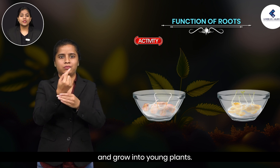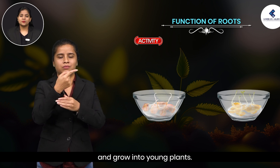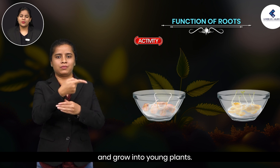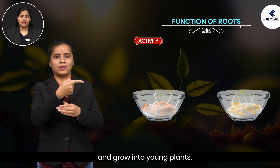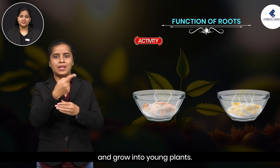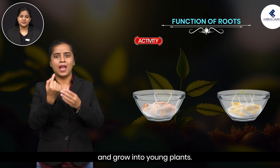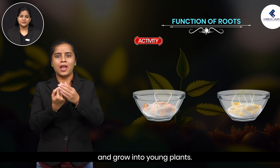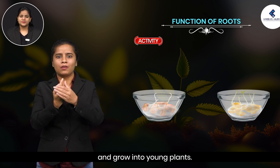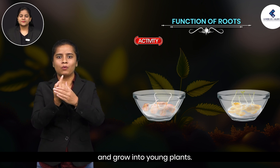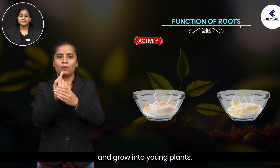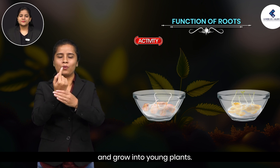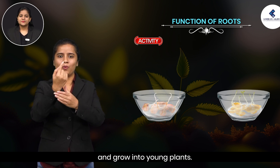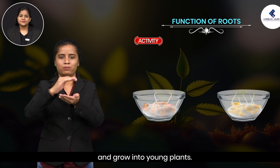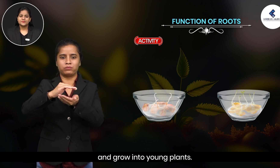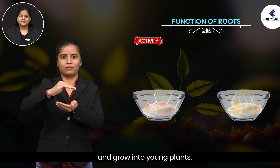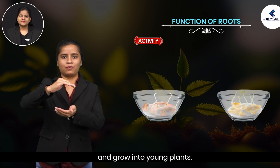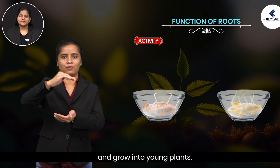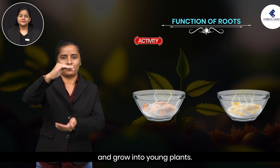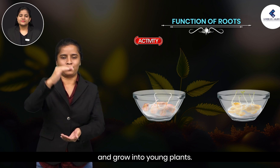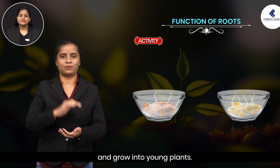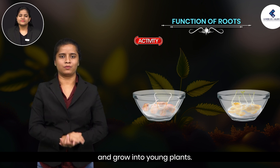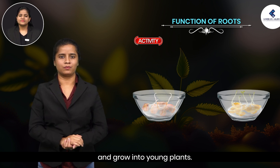into young plants.